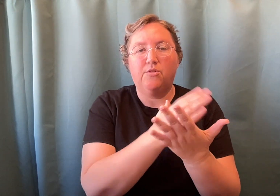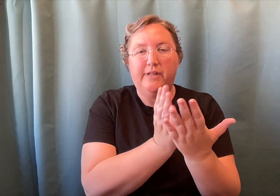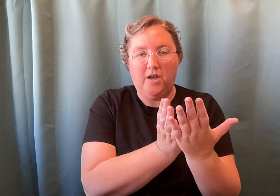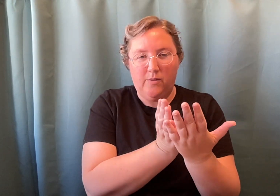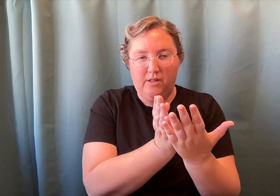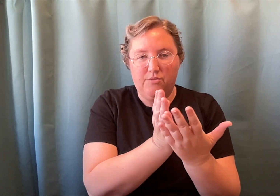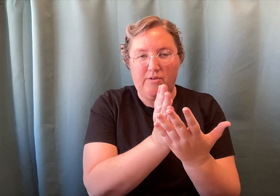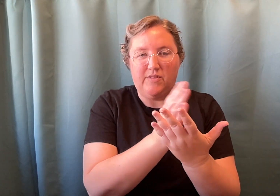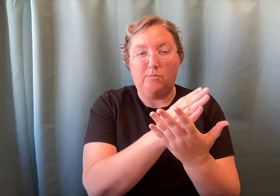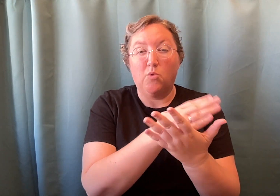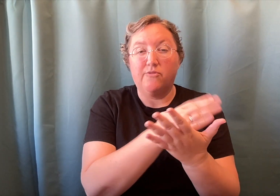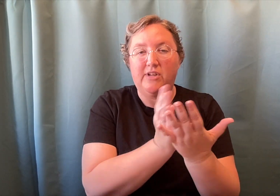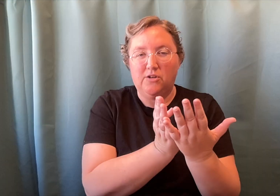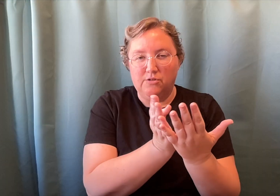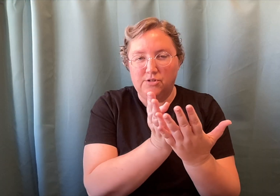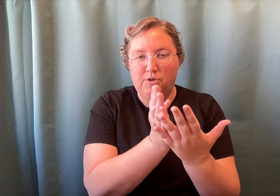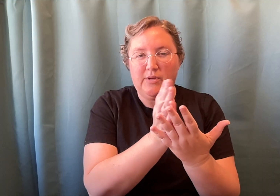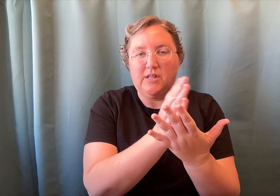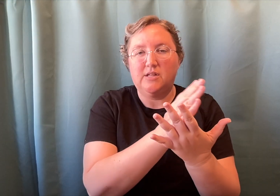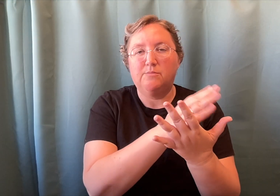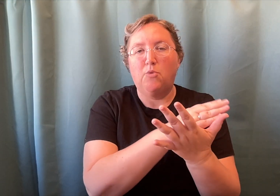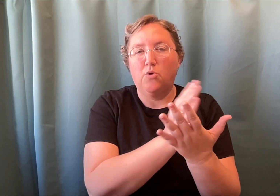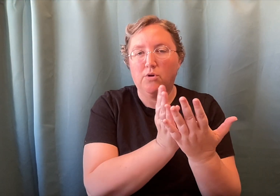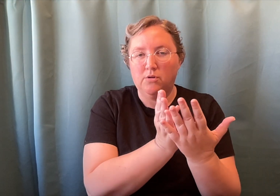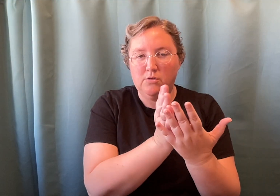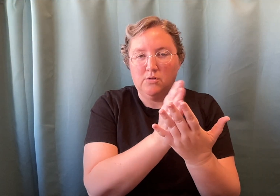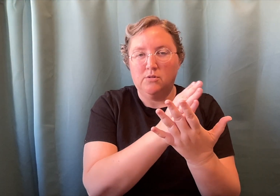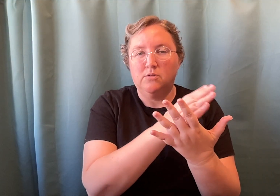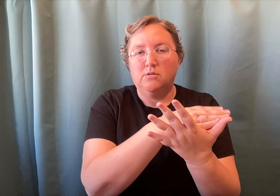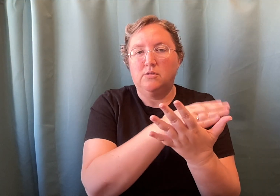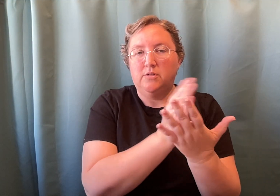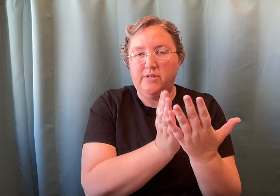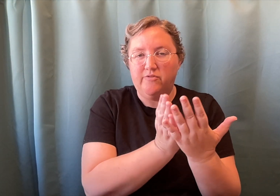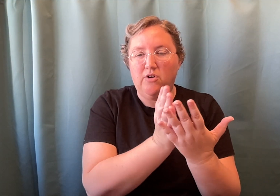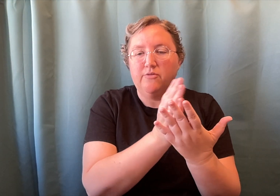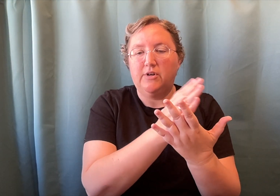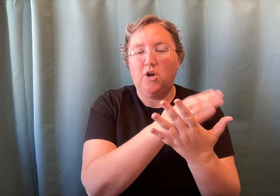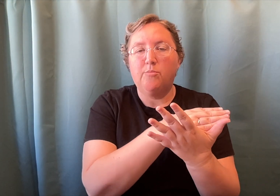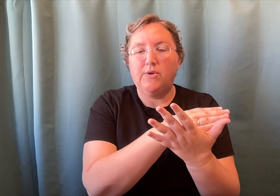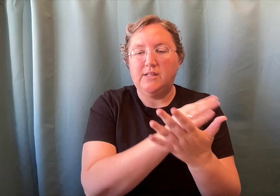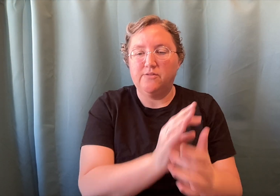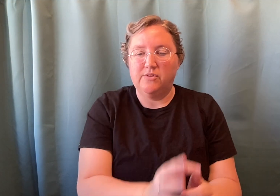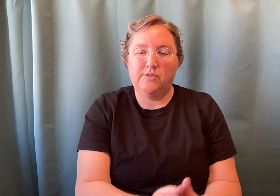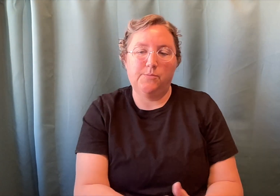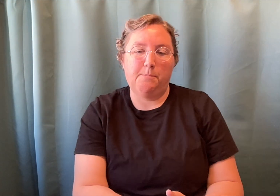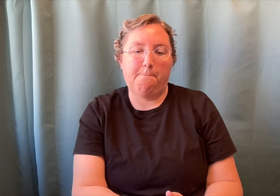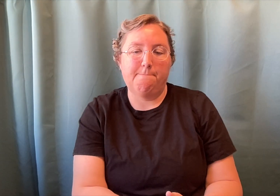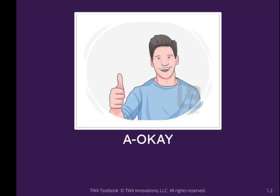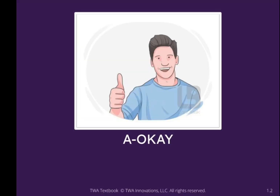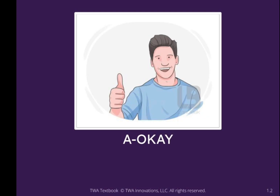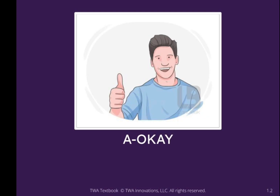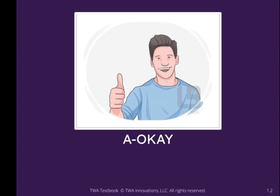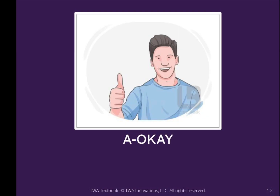Thoroughly going through everything. More fingers, showing that it's more involved. A comprehensive review.